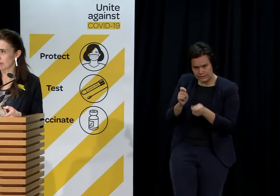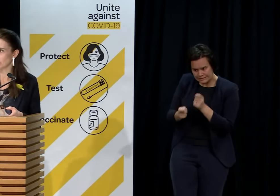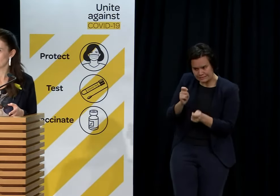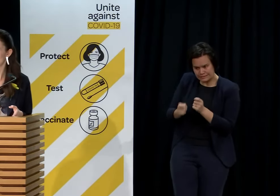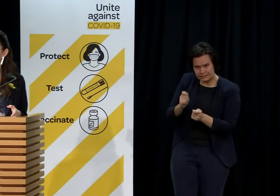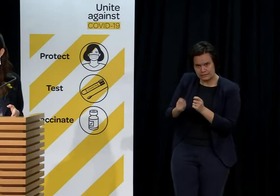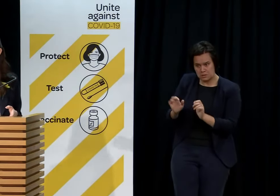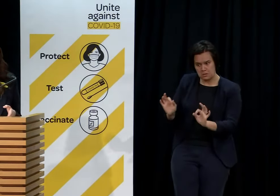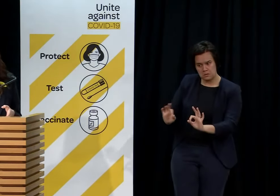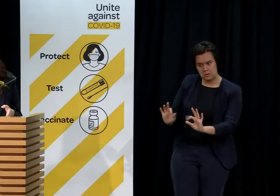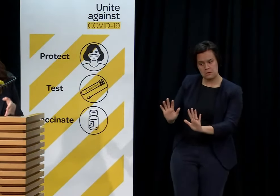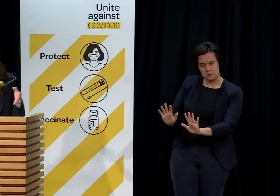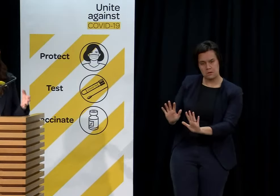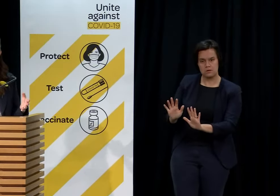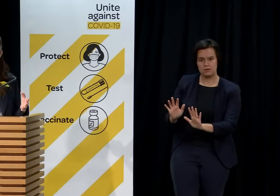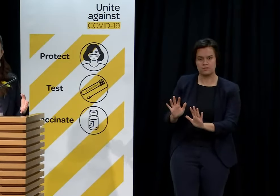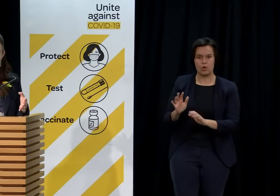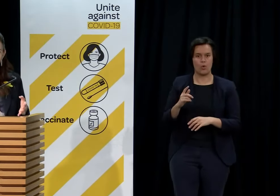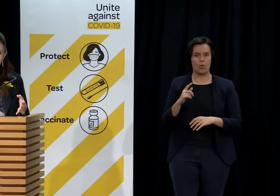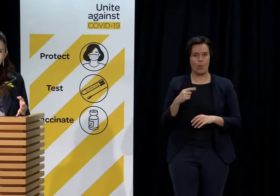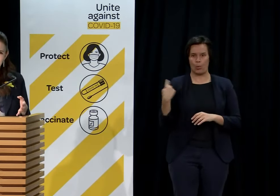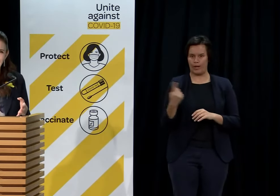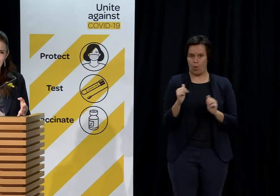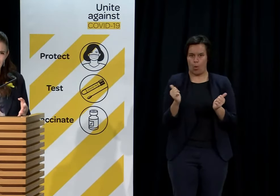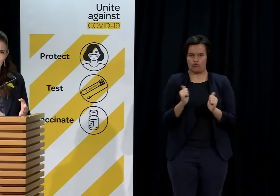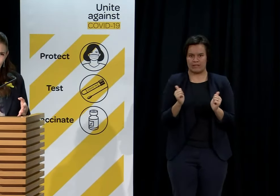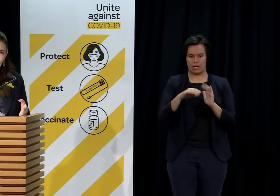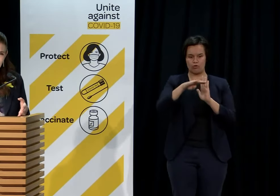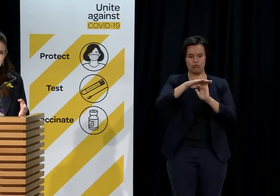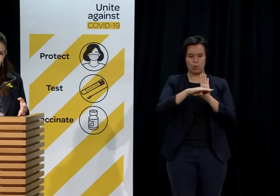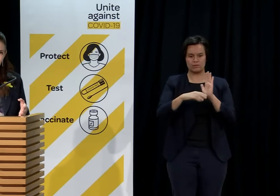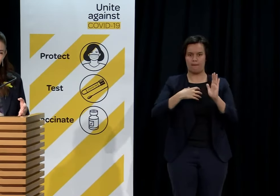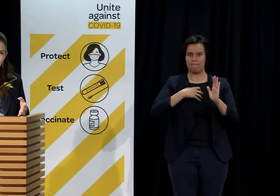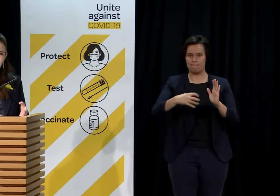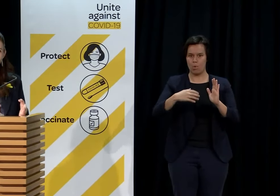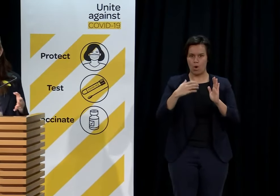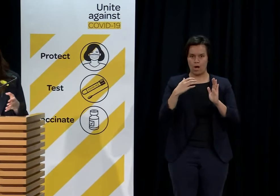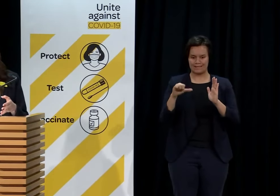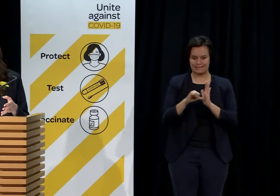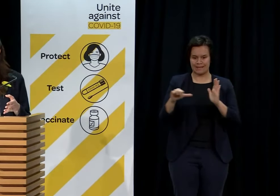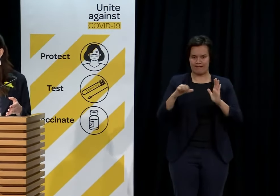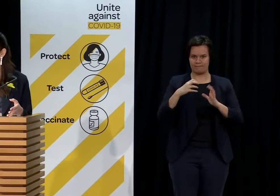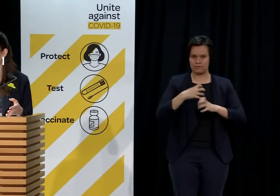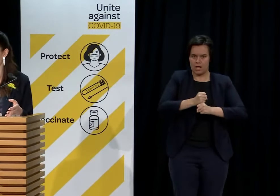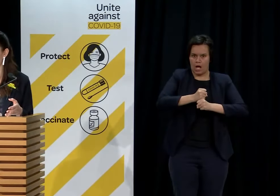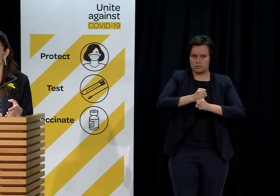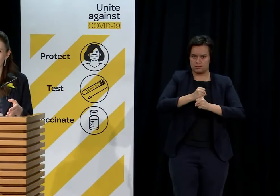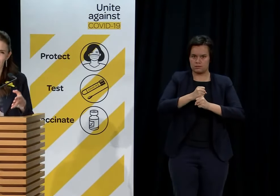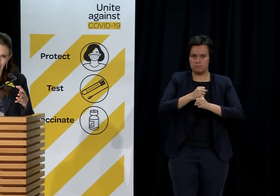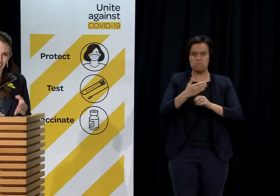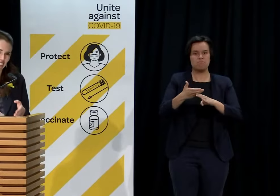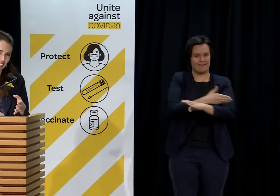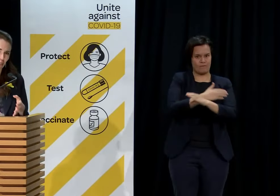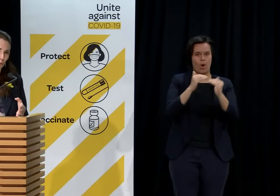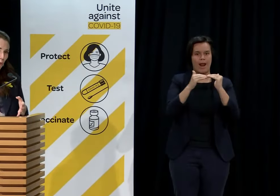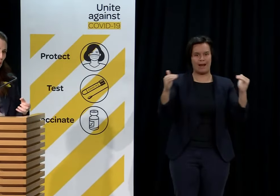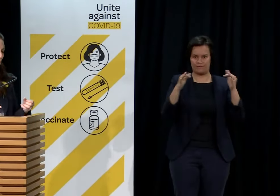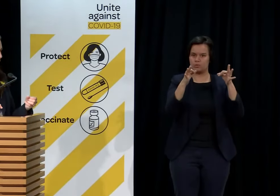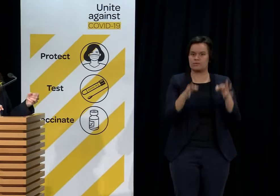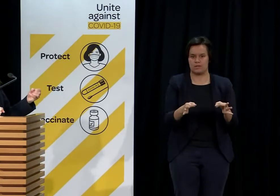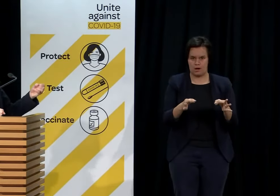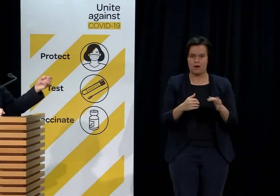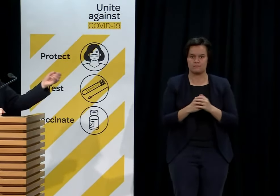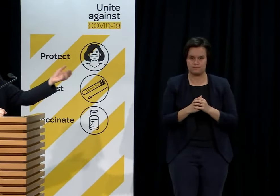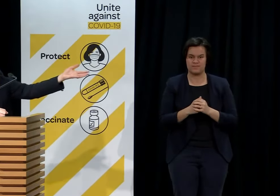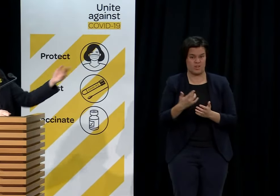that's a response to Delta. And that's also why we're giving that indication to Auckland as well. Where they may have gone into level 3 a bit earlier, we're now saying level 4 is the